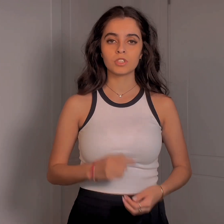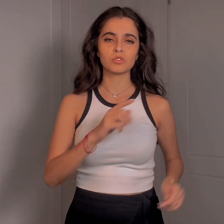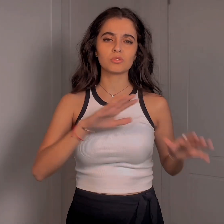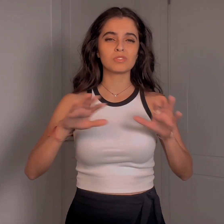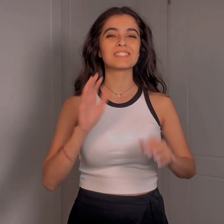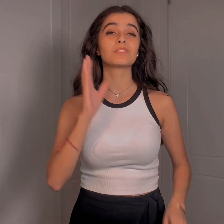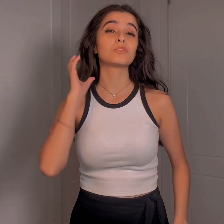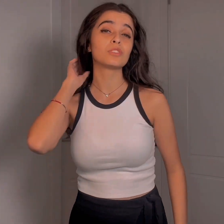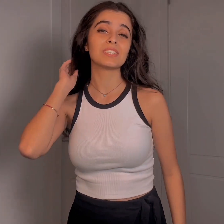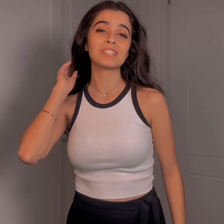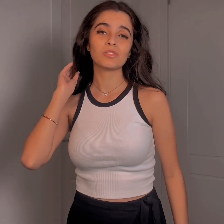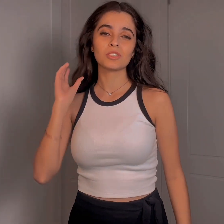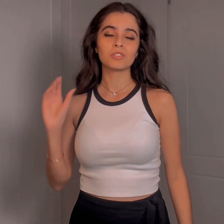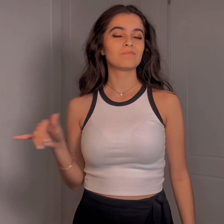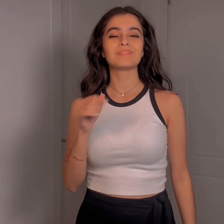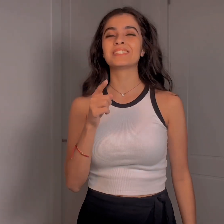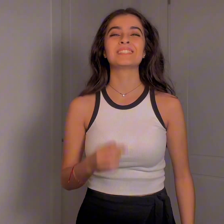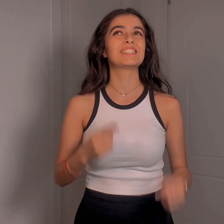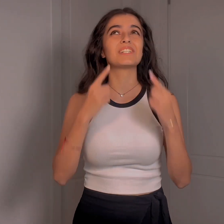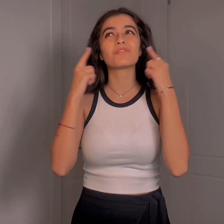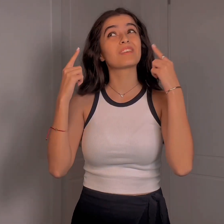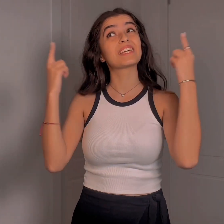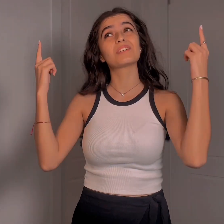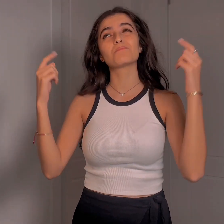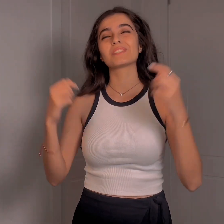You did your hair up like you were famous,